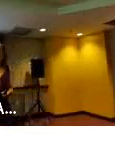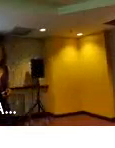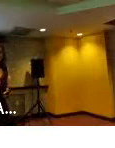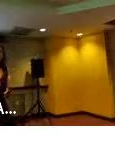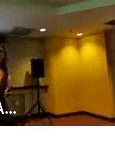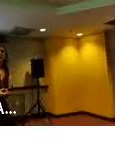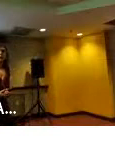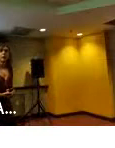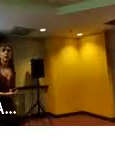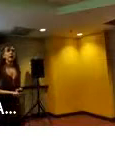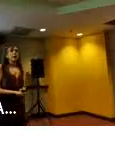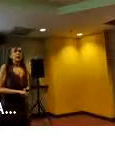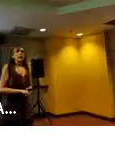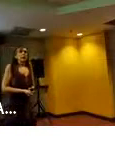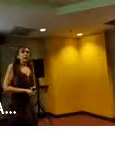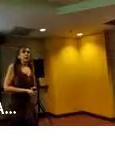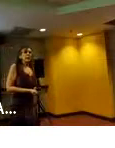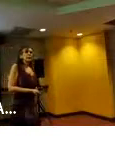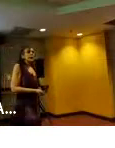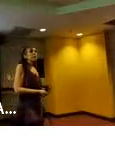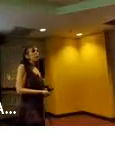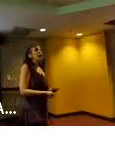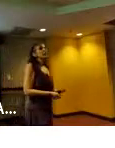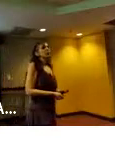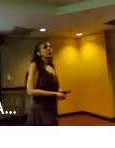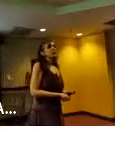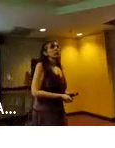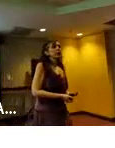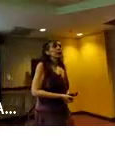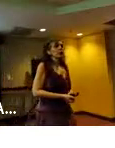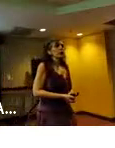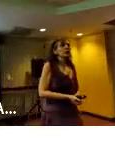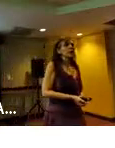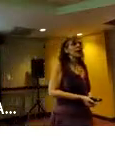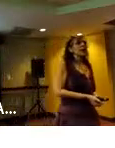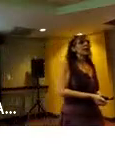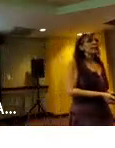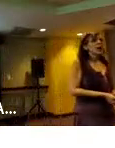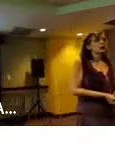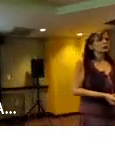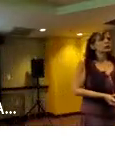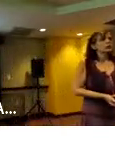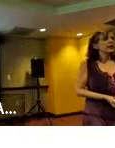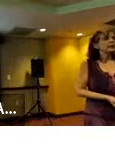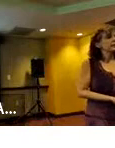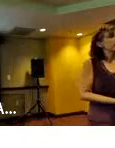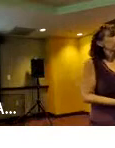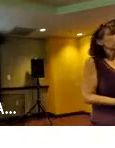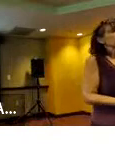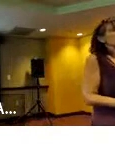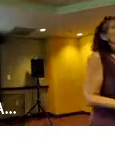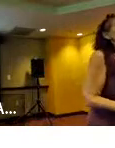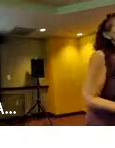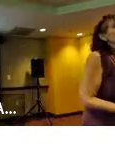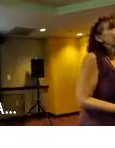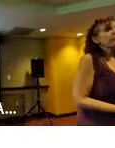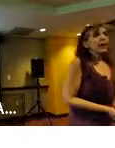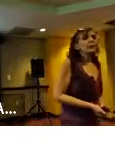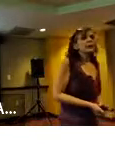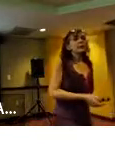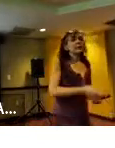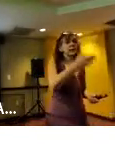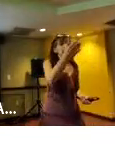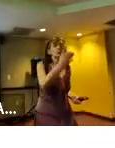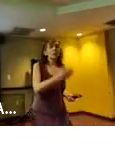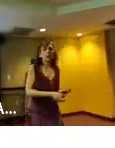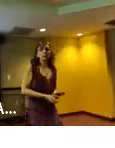that mathematically speaking, it is impossible to reach universality of 100%. Okay,